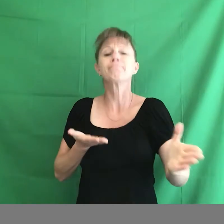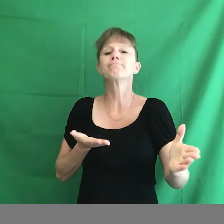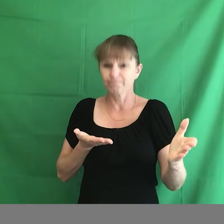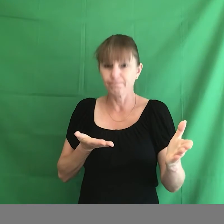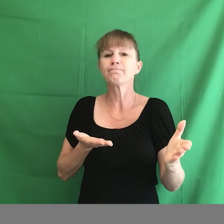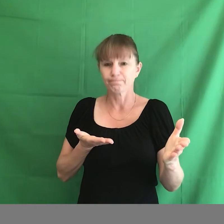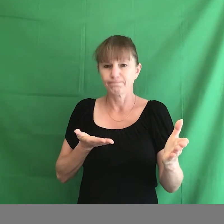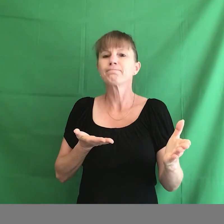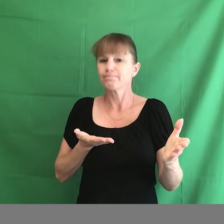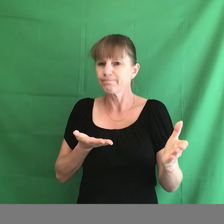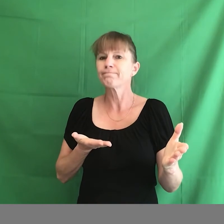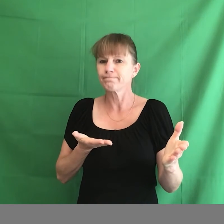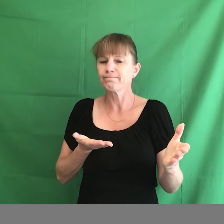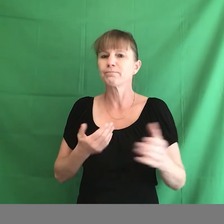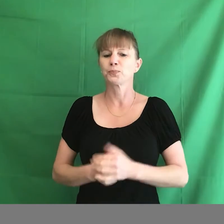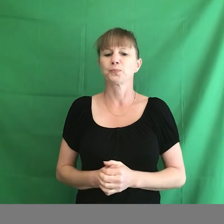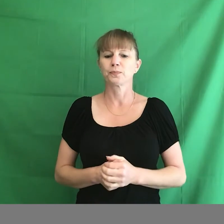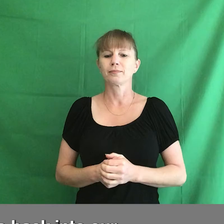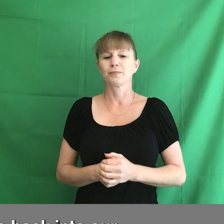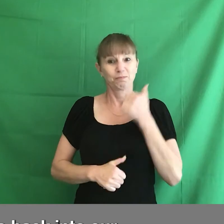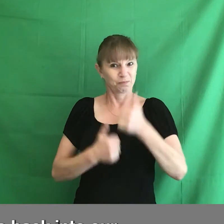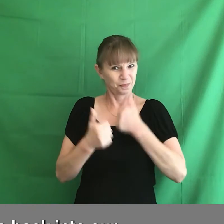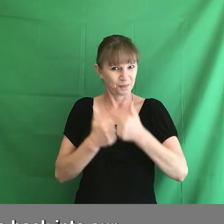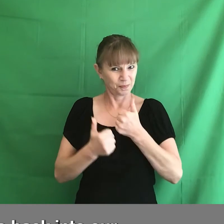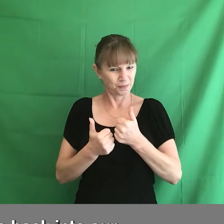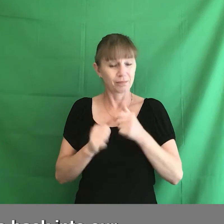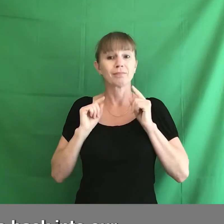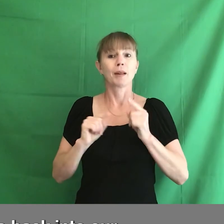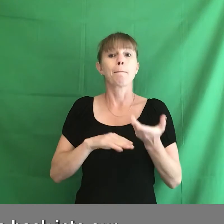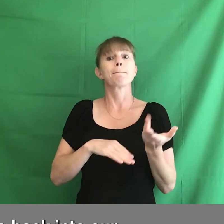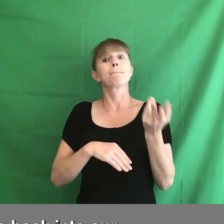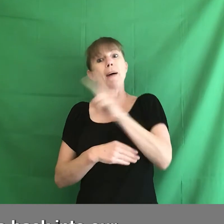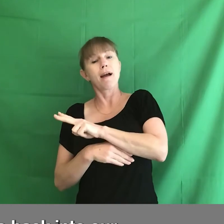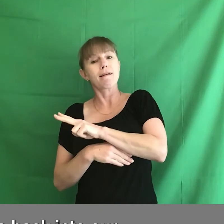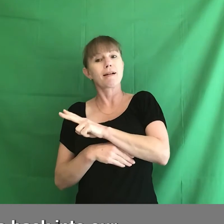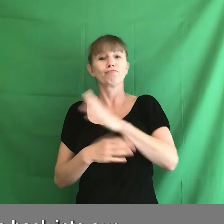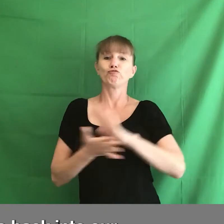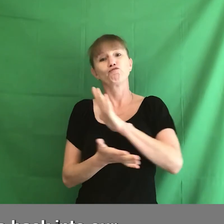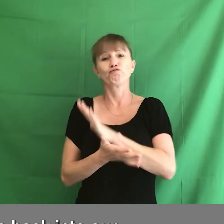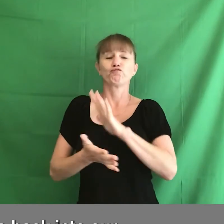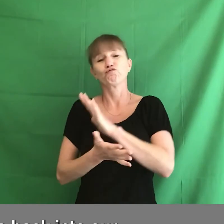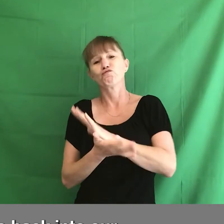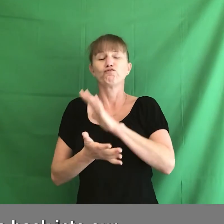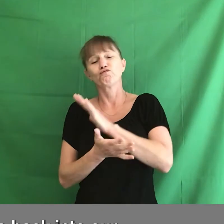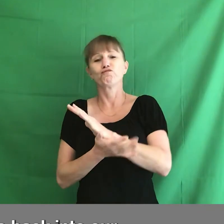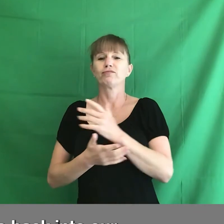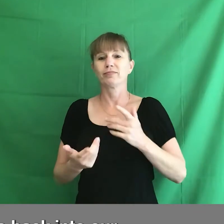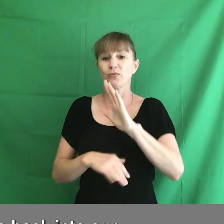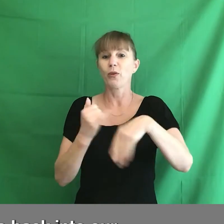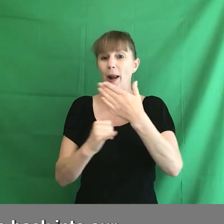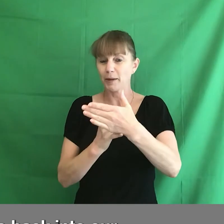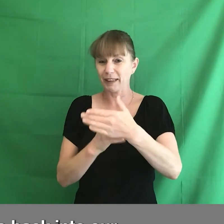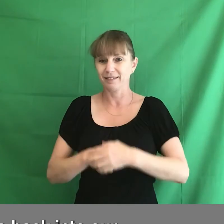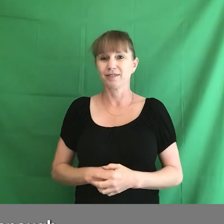plain to see. Well done. And then we go back into our fun, boppy, upbeatness for the last